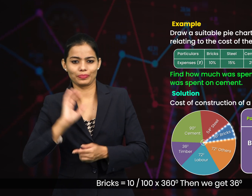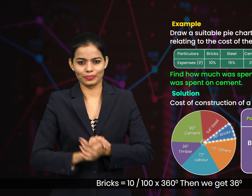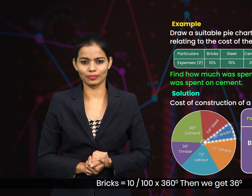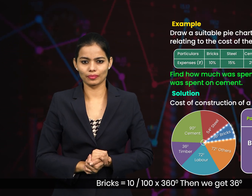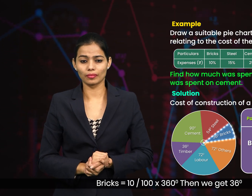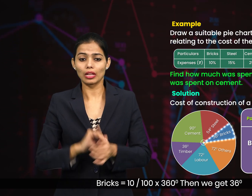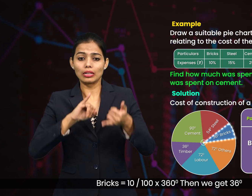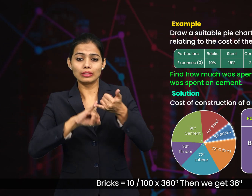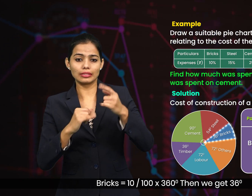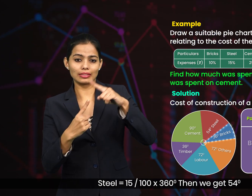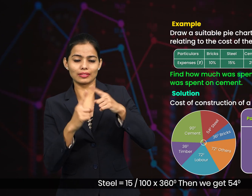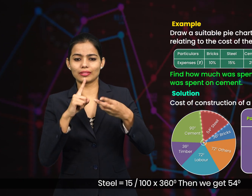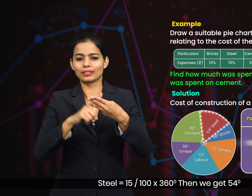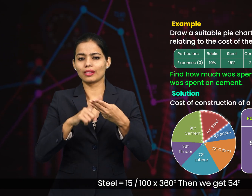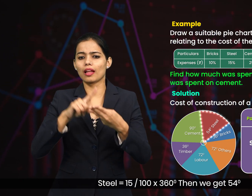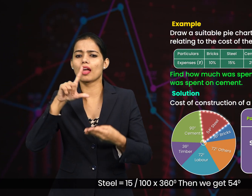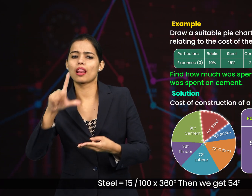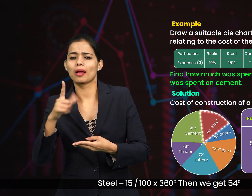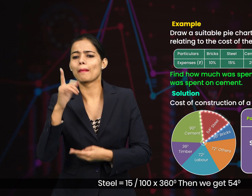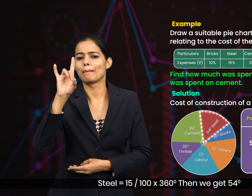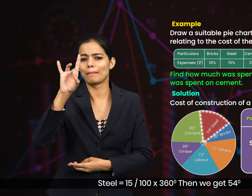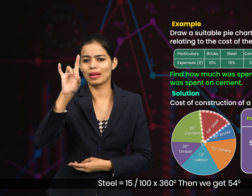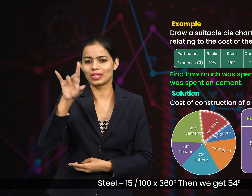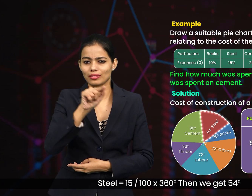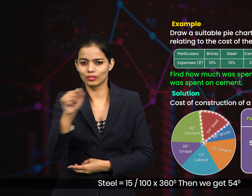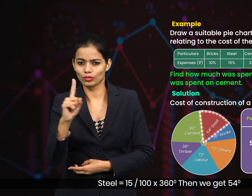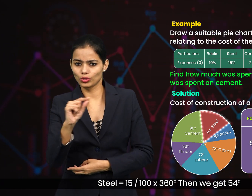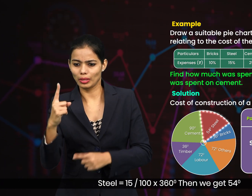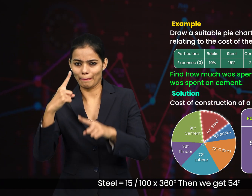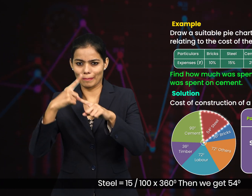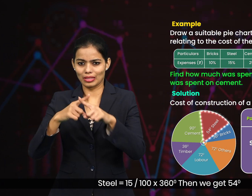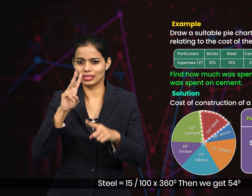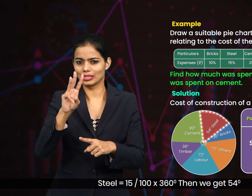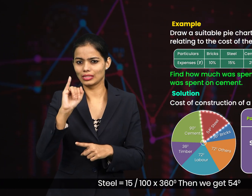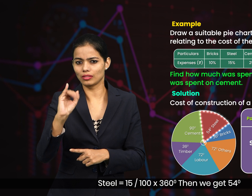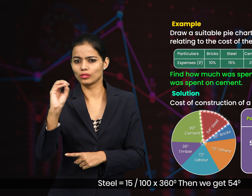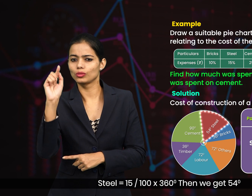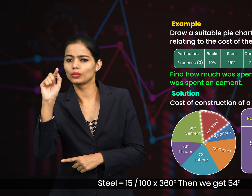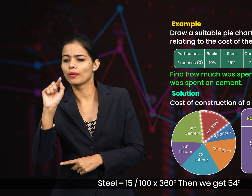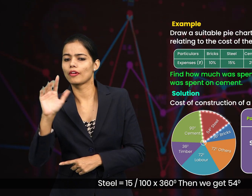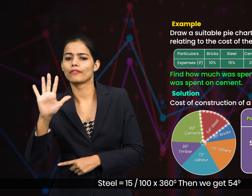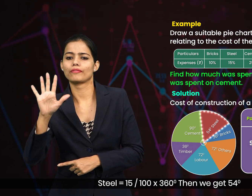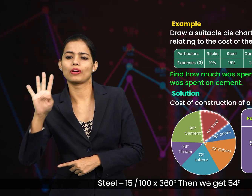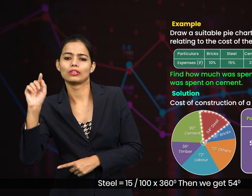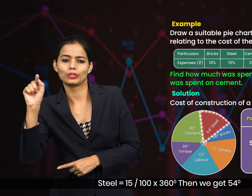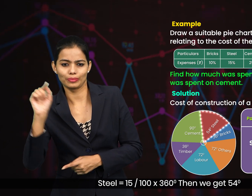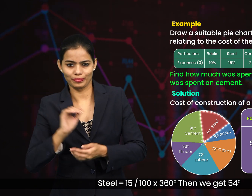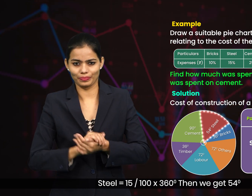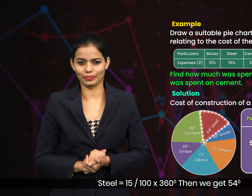degree. Steel is equal to 15 by 100 into 360 degree. Then we get